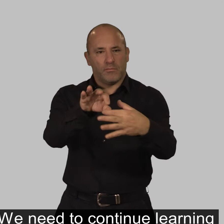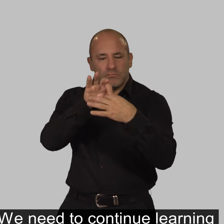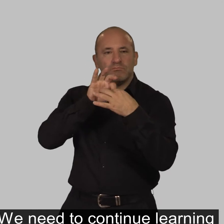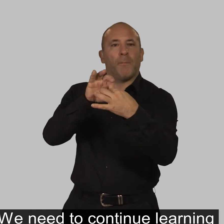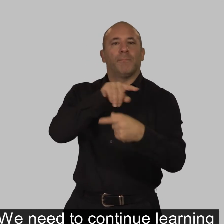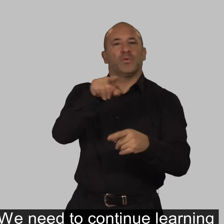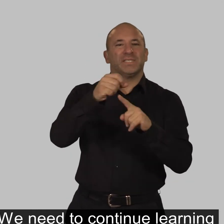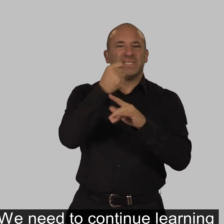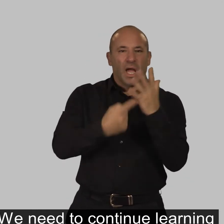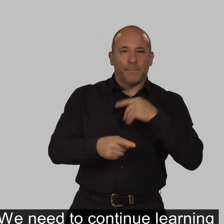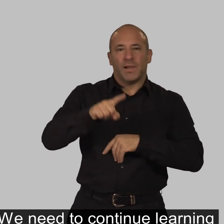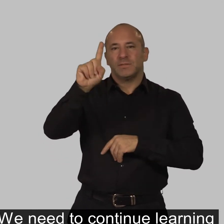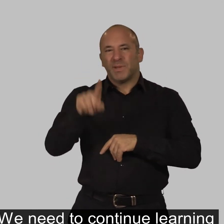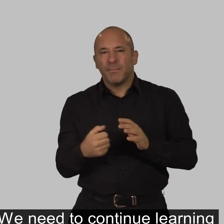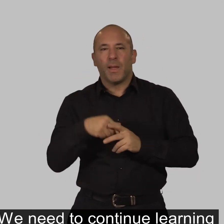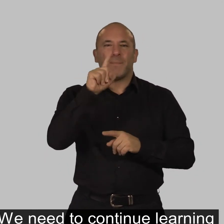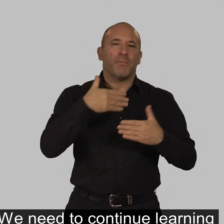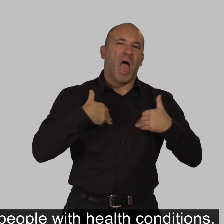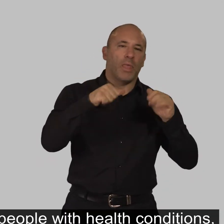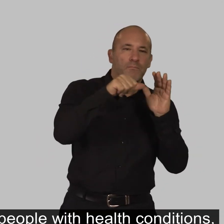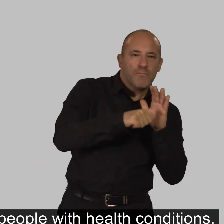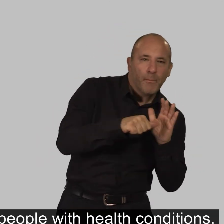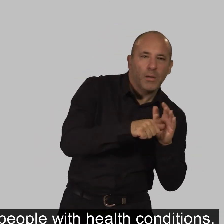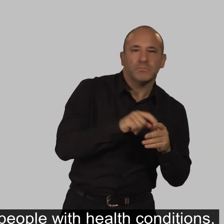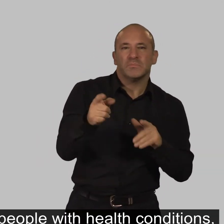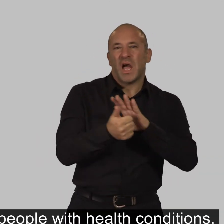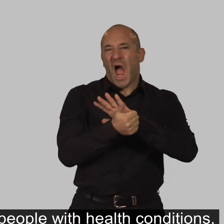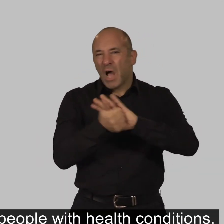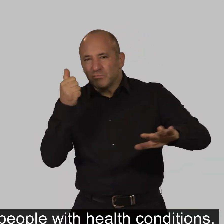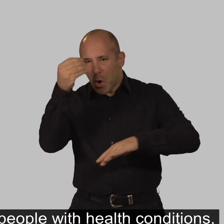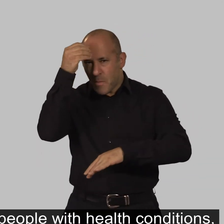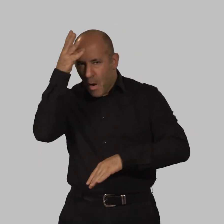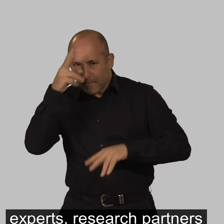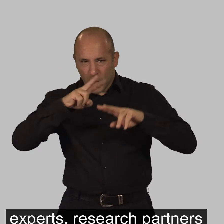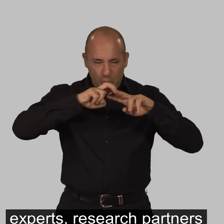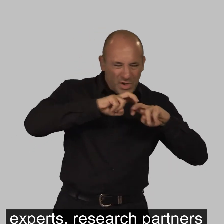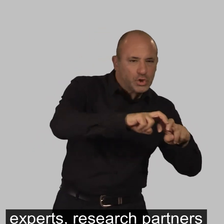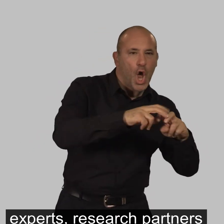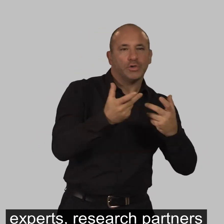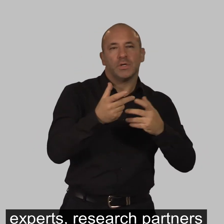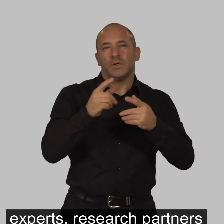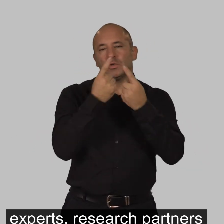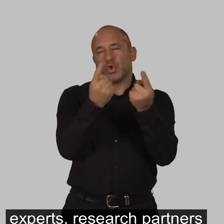We need to continue learning and working with disabled people, people with health